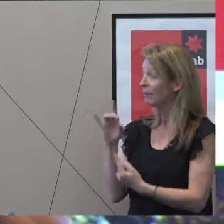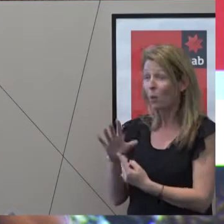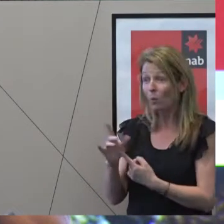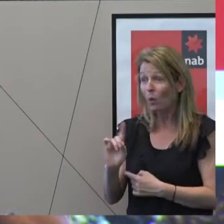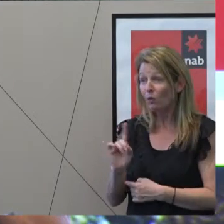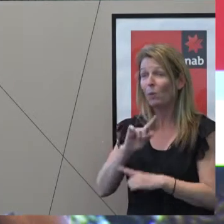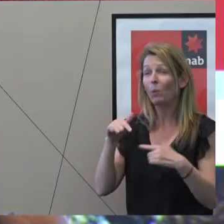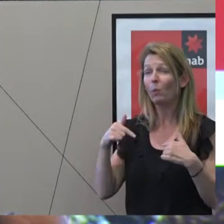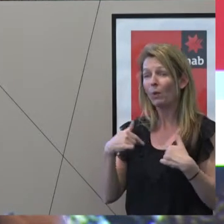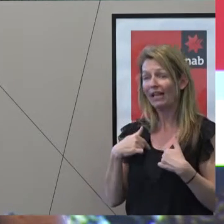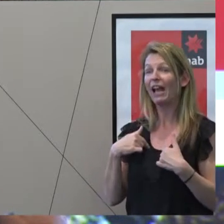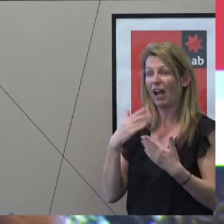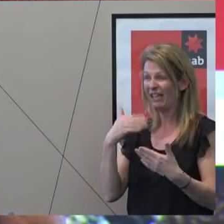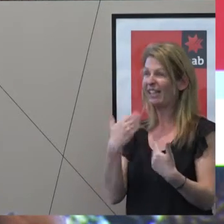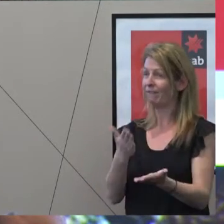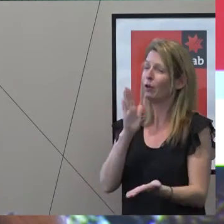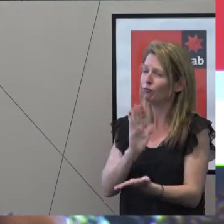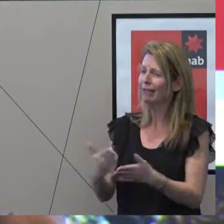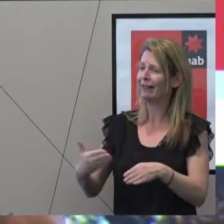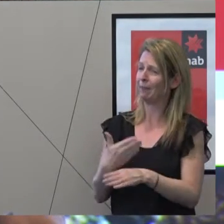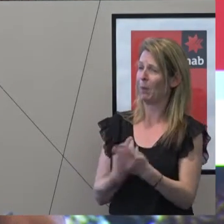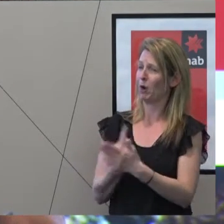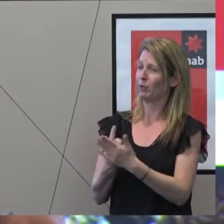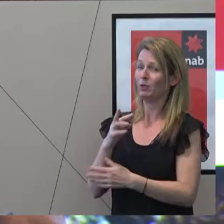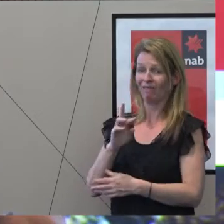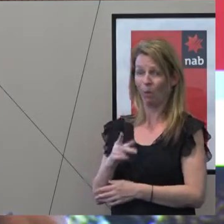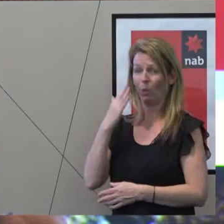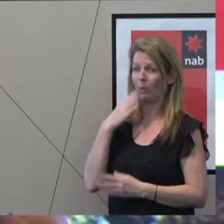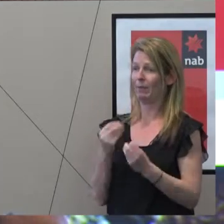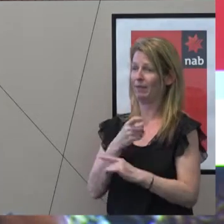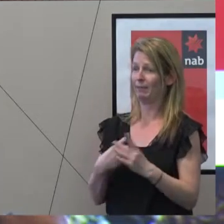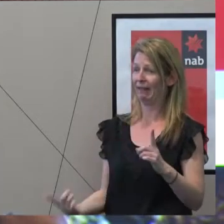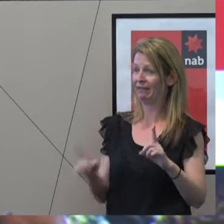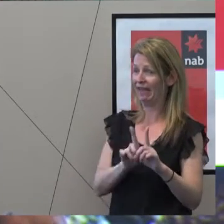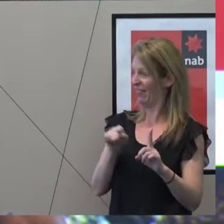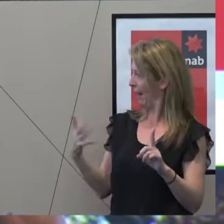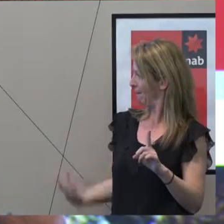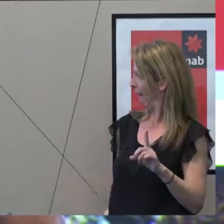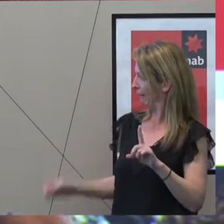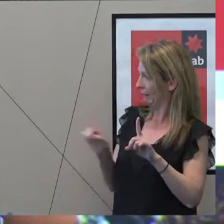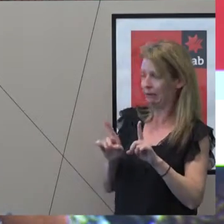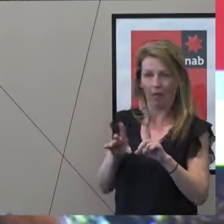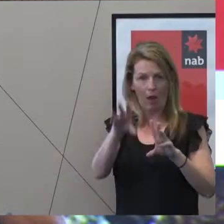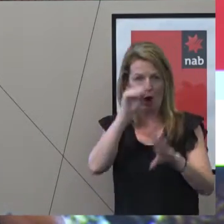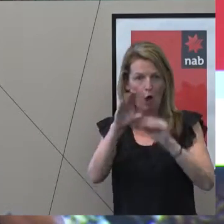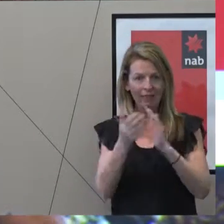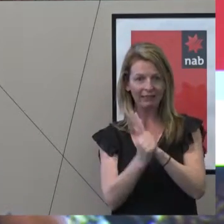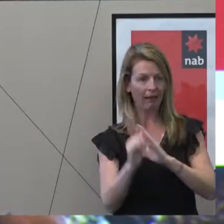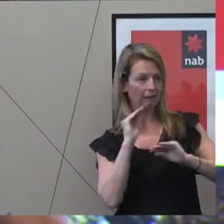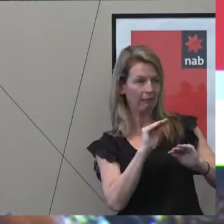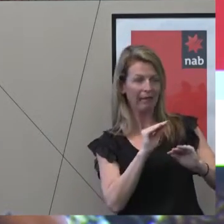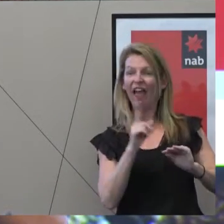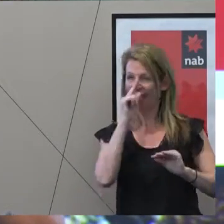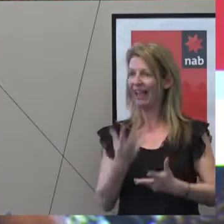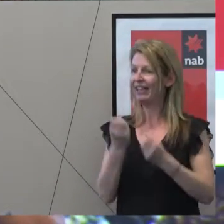actually creating real employment opportunities for women with disabilities. They're getting paid, they're getting skills so they can get a job. That's a